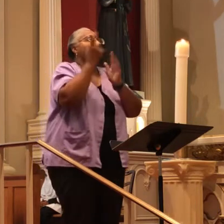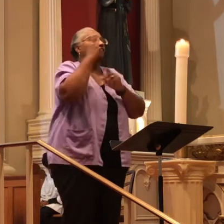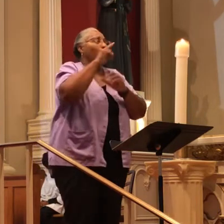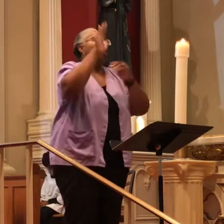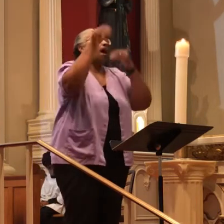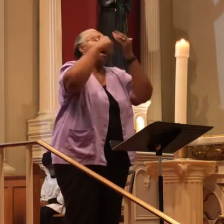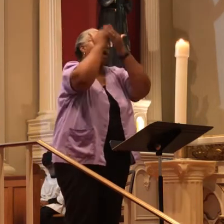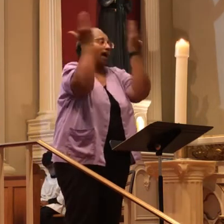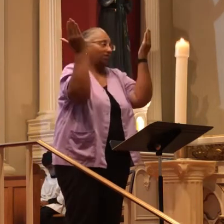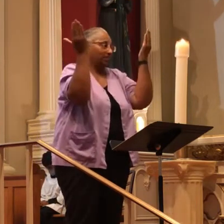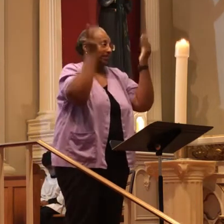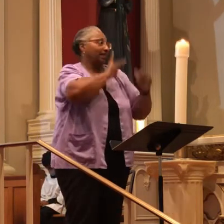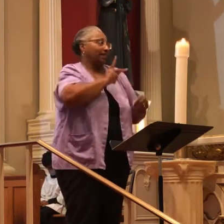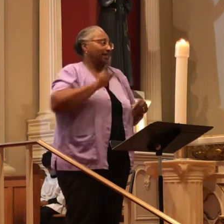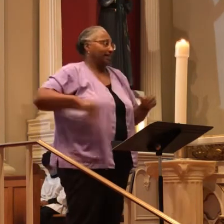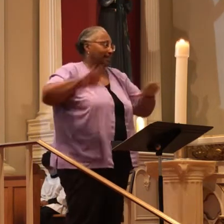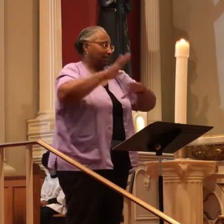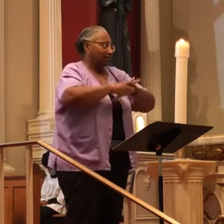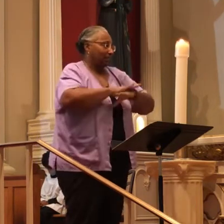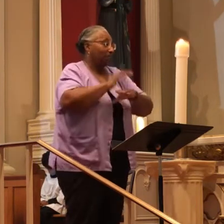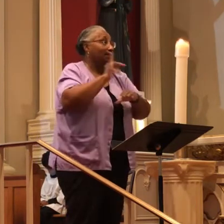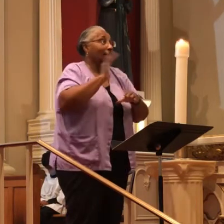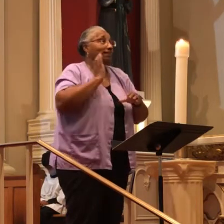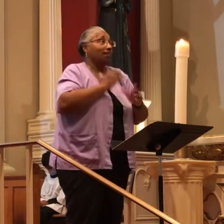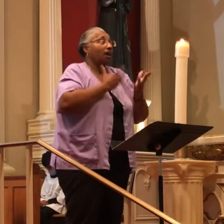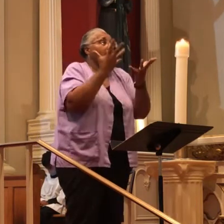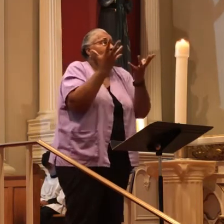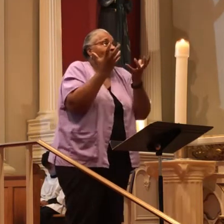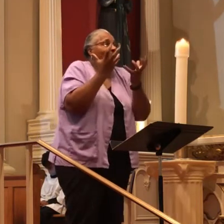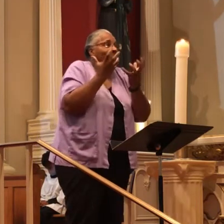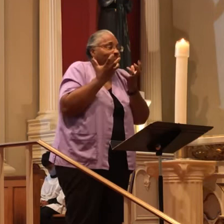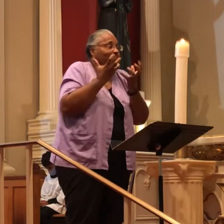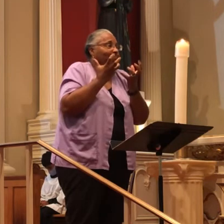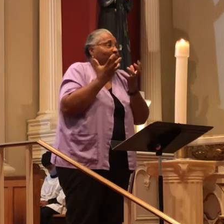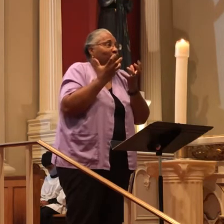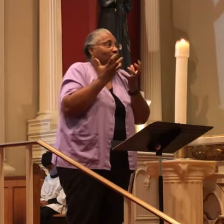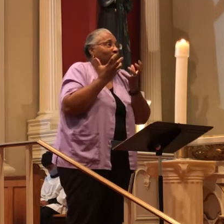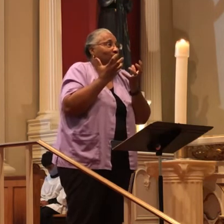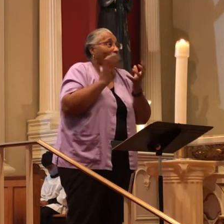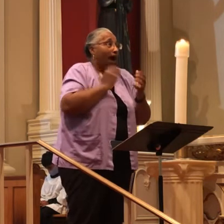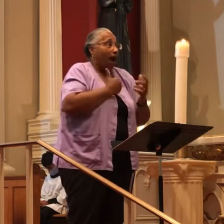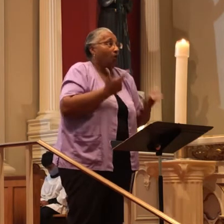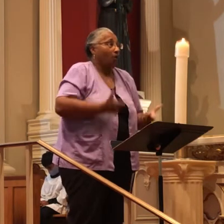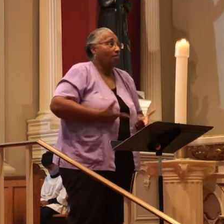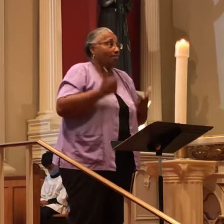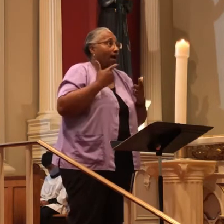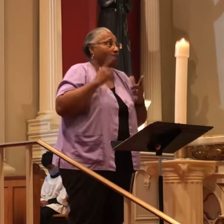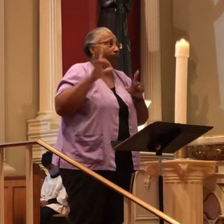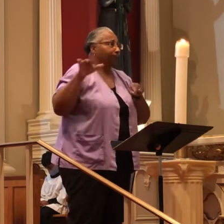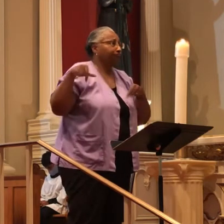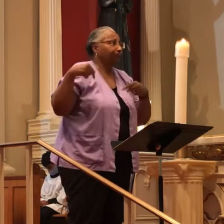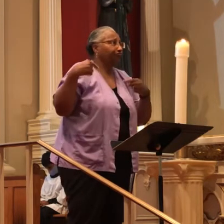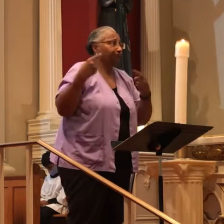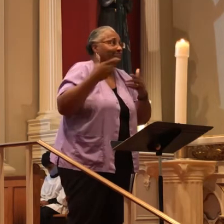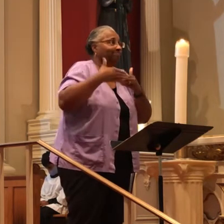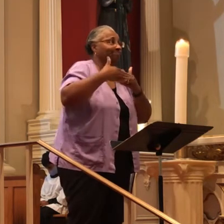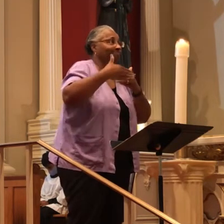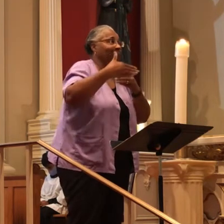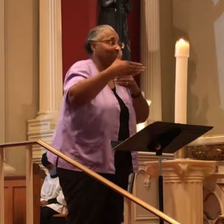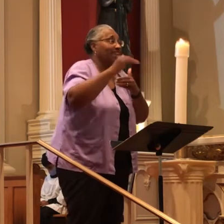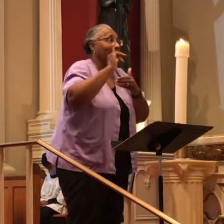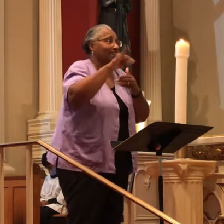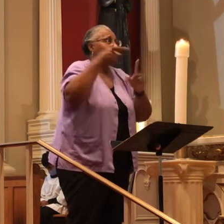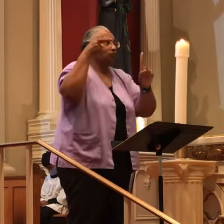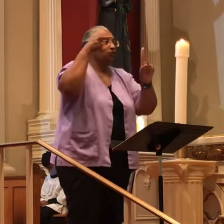what we long for. That's what life is all about. And a reminder that that's the most important thing that we do, that everything we